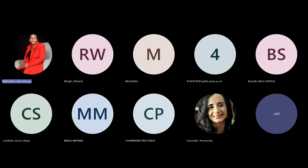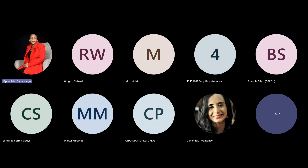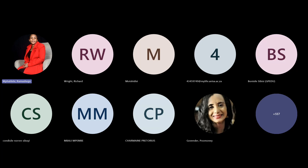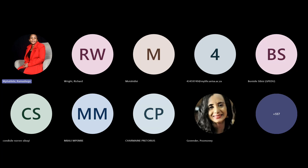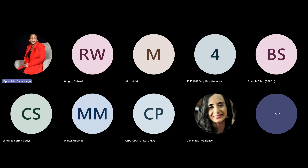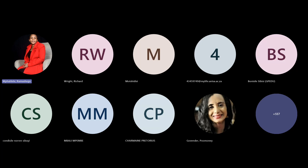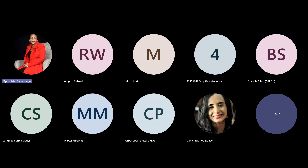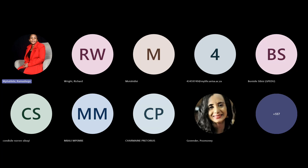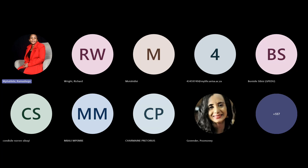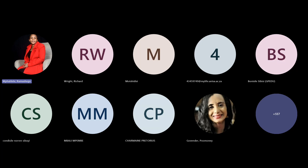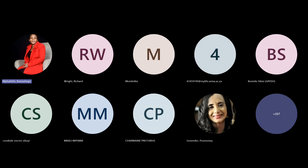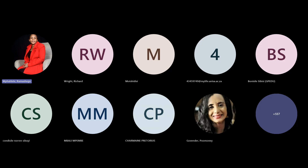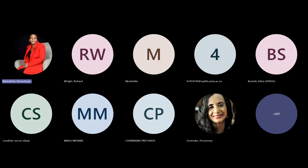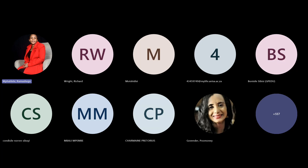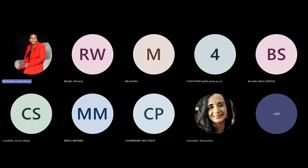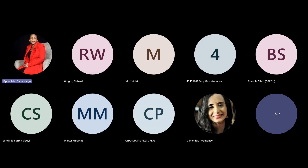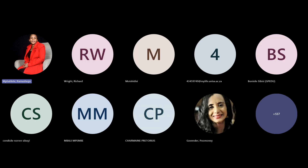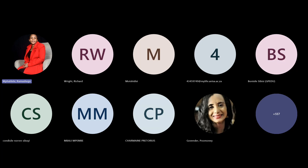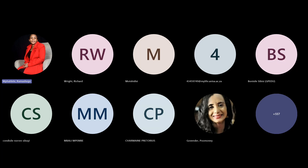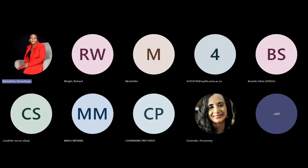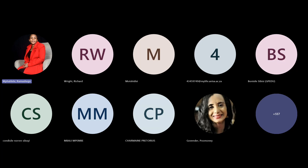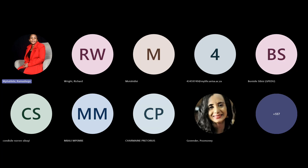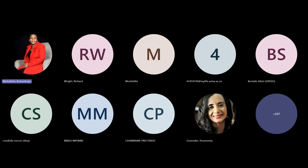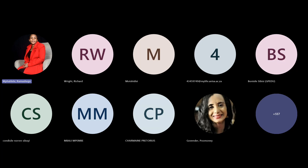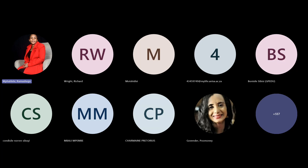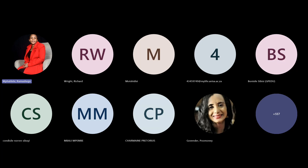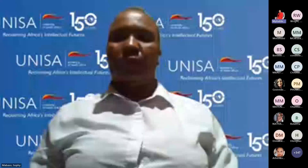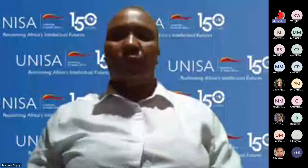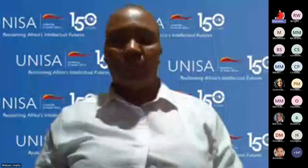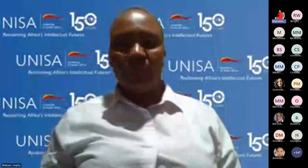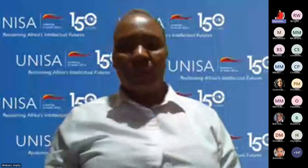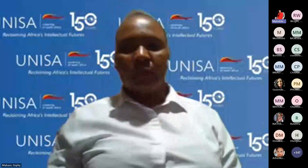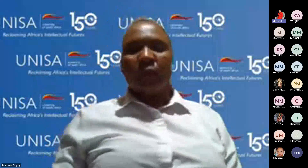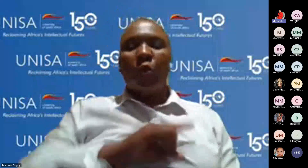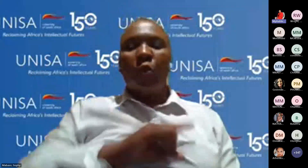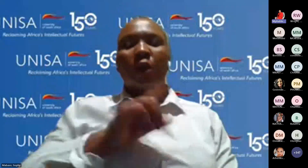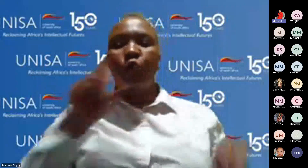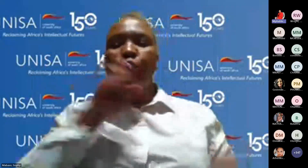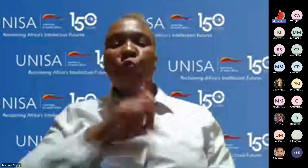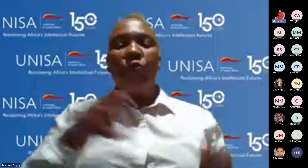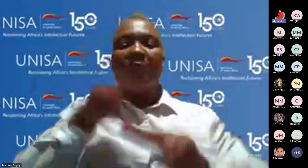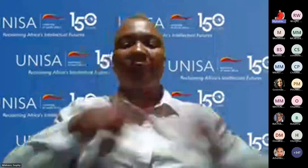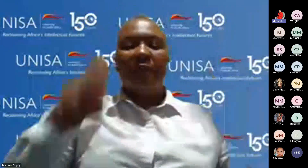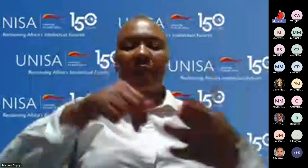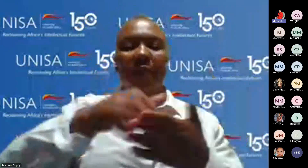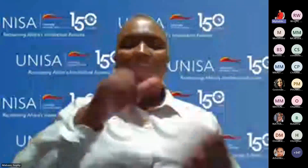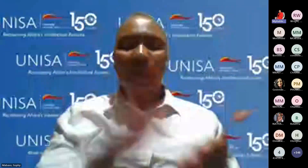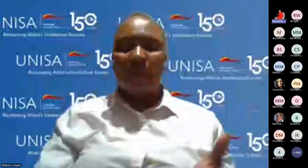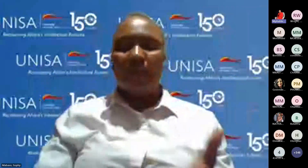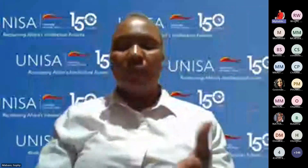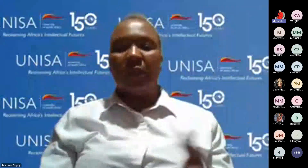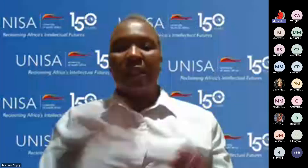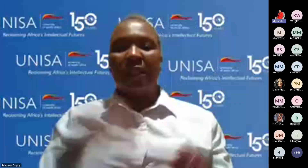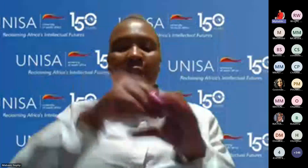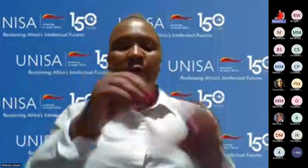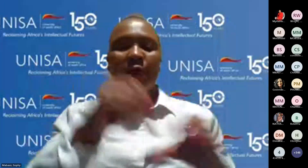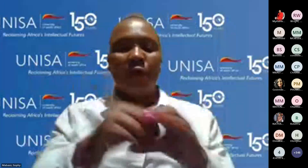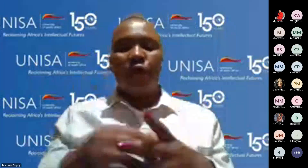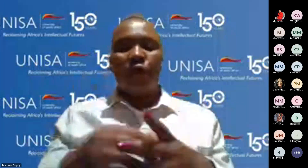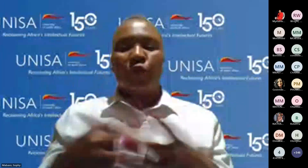on your cell phone. It's not installed on your laptop. So that is why you cannot use your